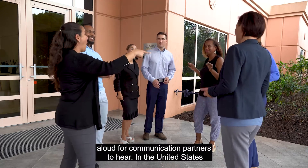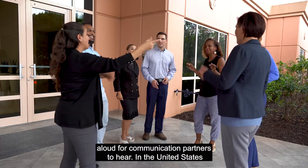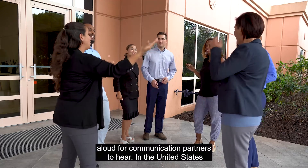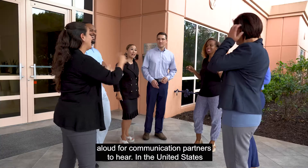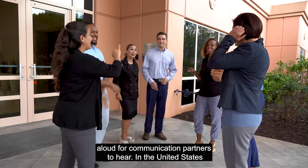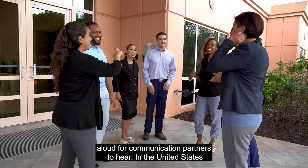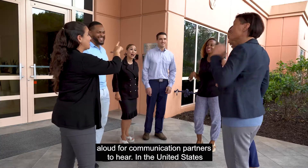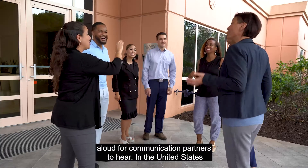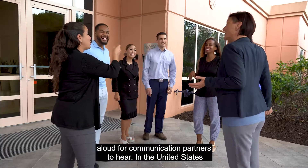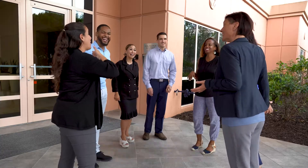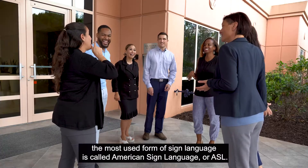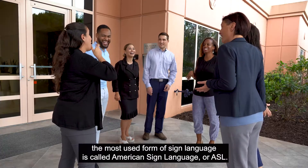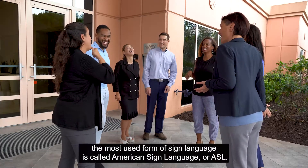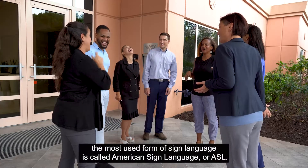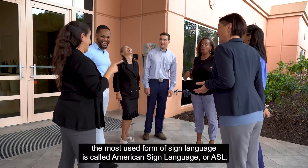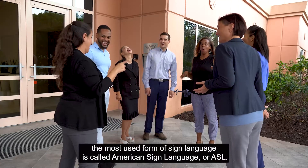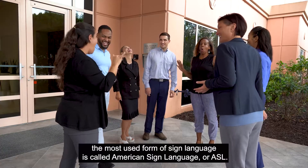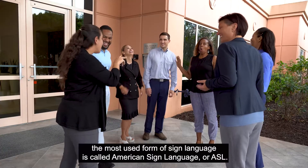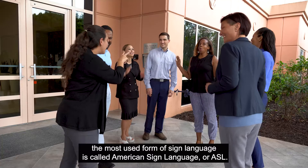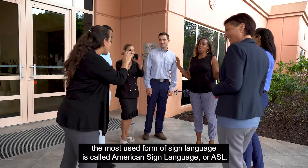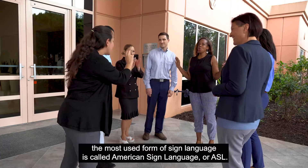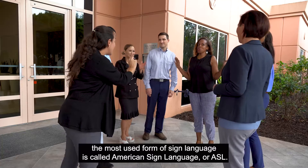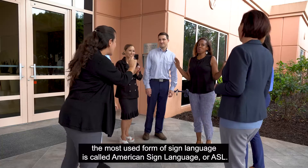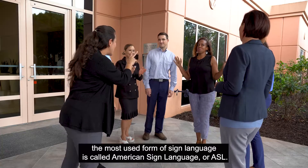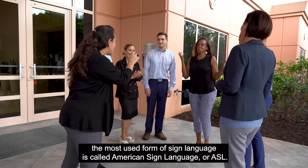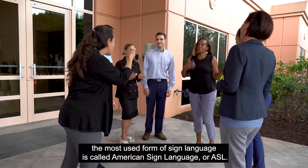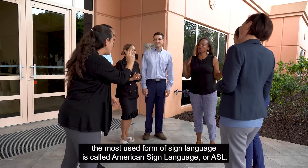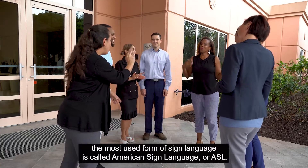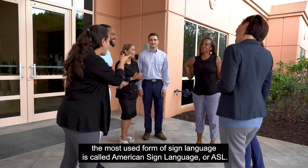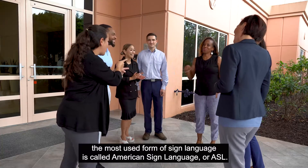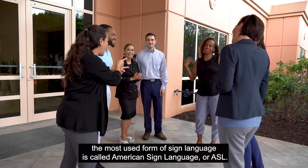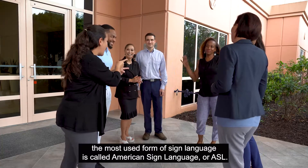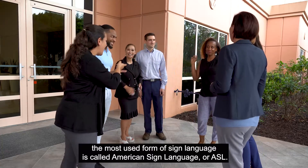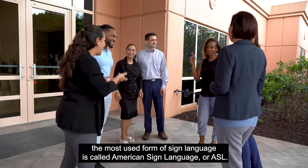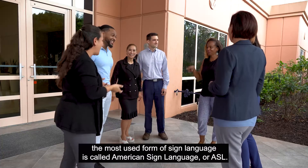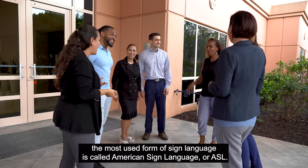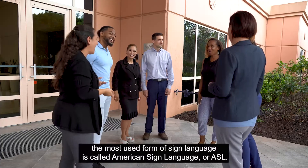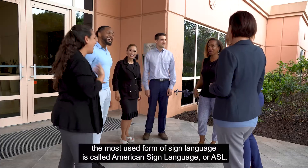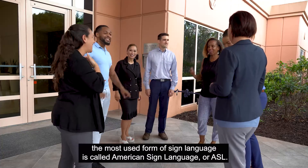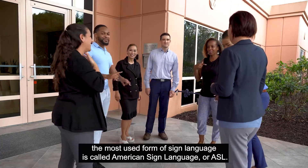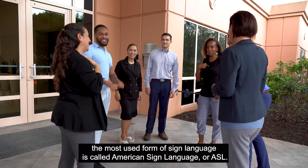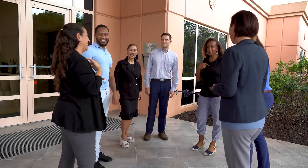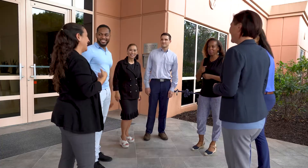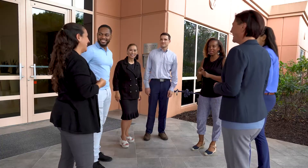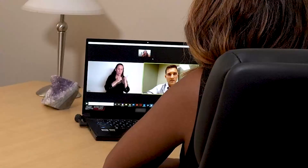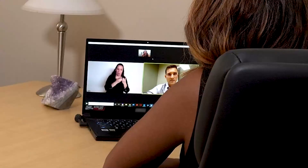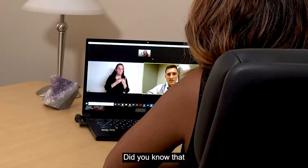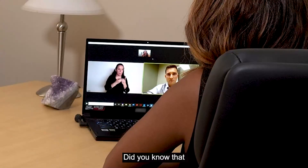to hear. In the United States, the most used form of sign language is called American Sign Language, or